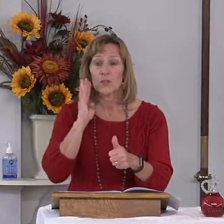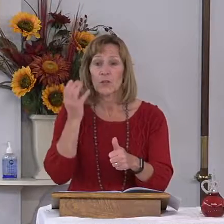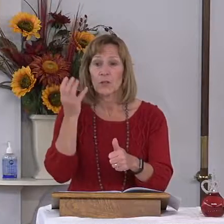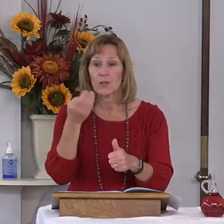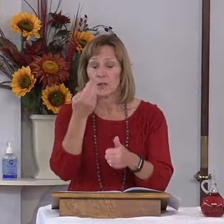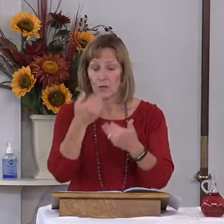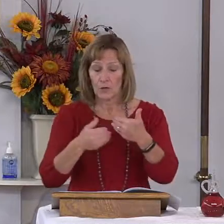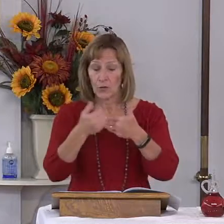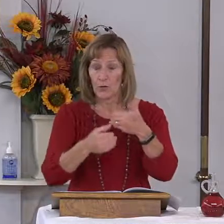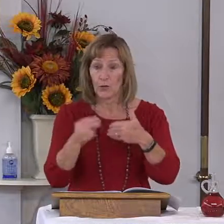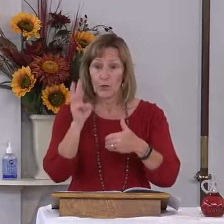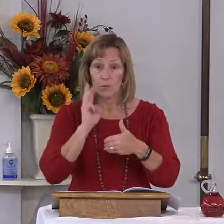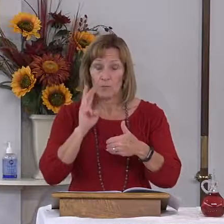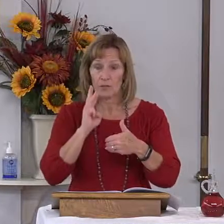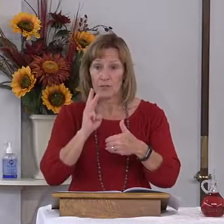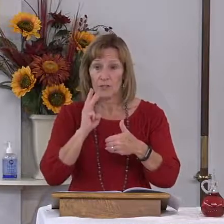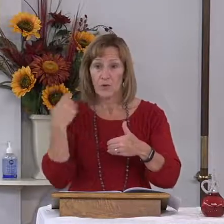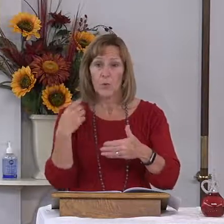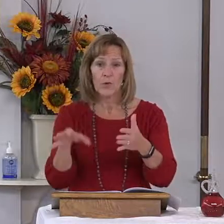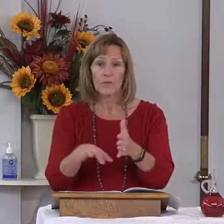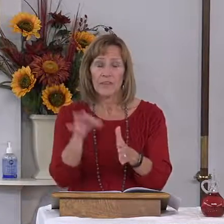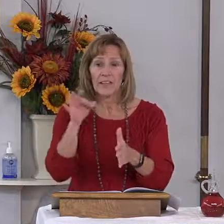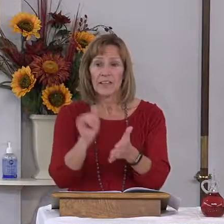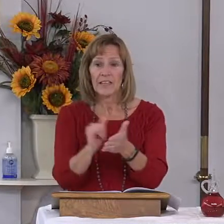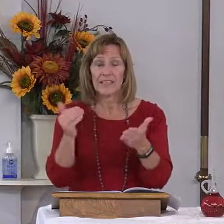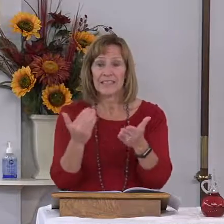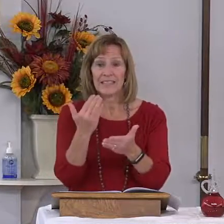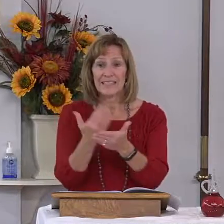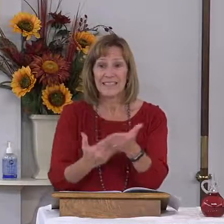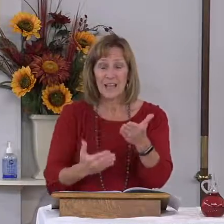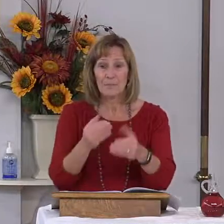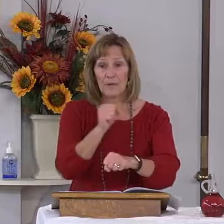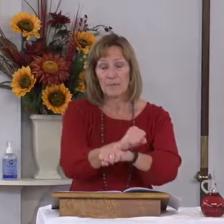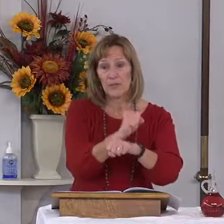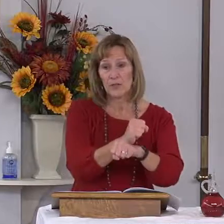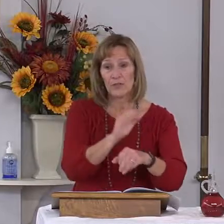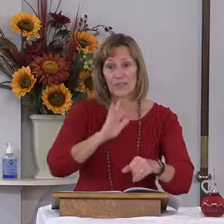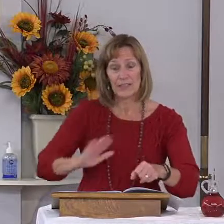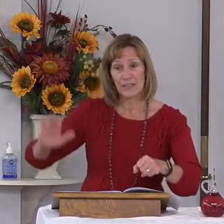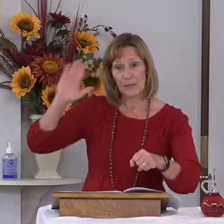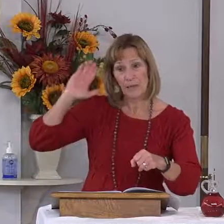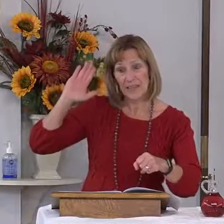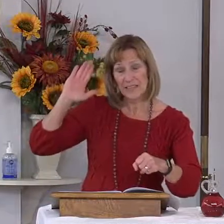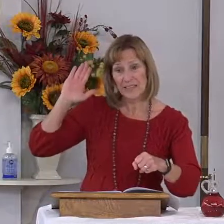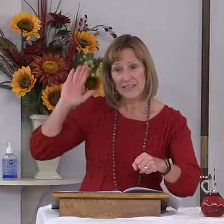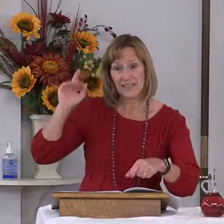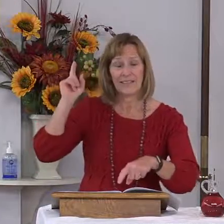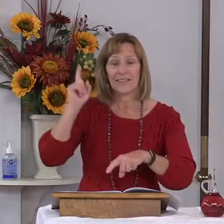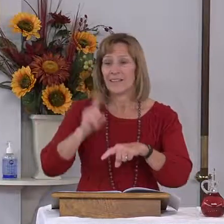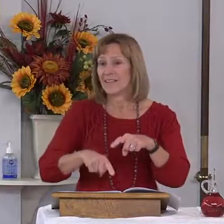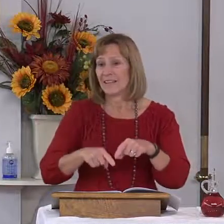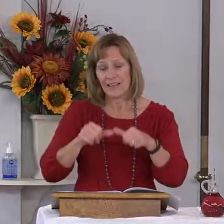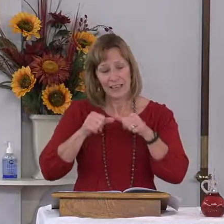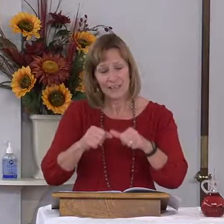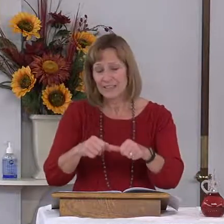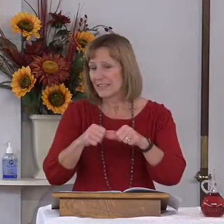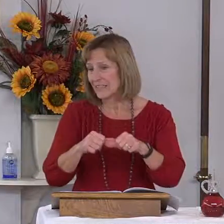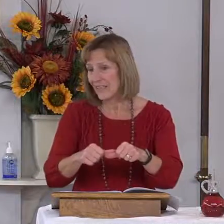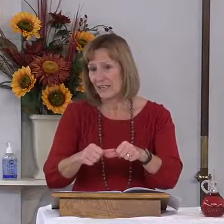We're discovering that some ministries which were vibrant in the past can no longer be